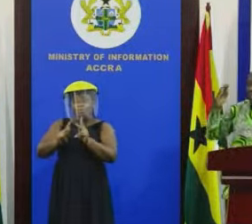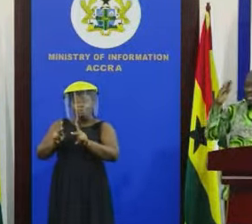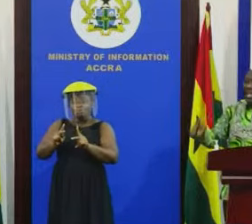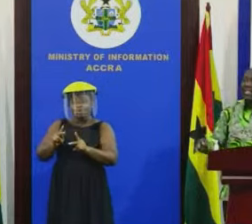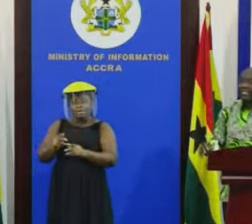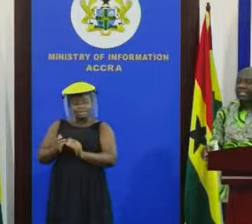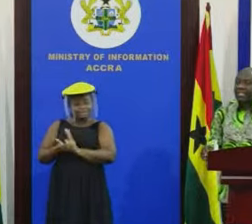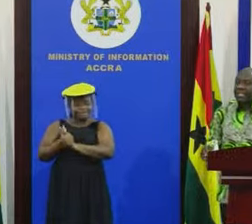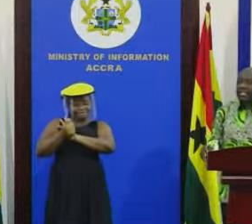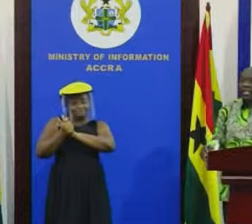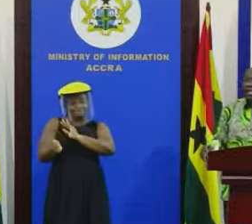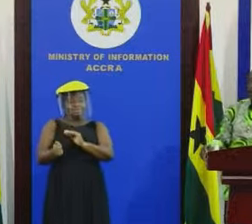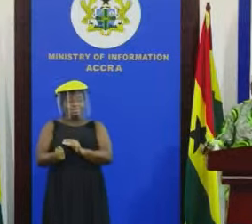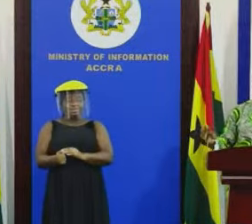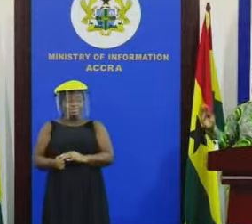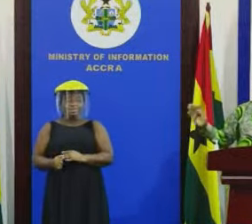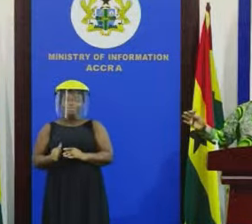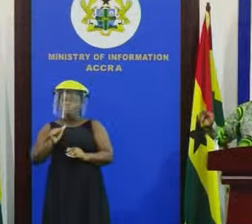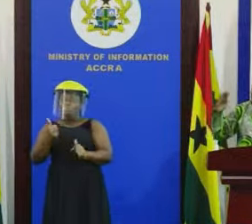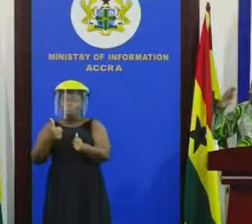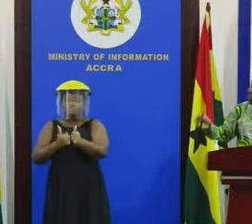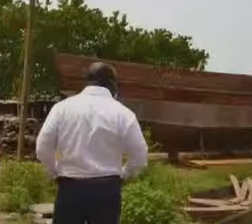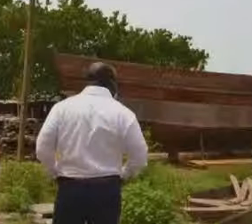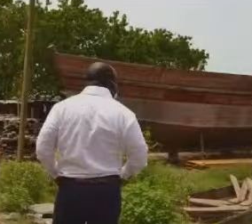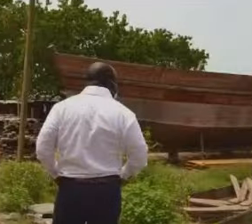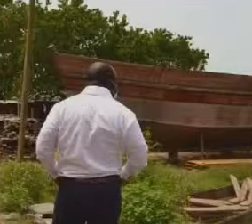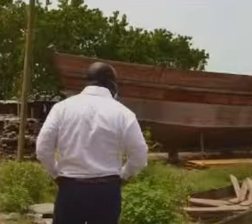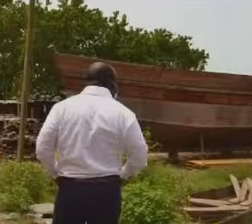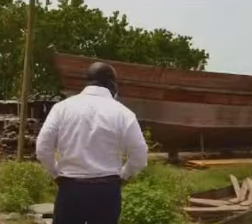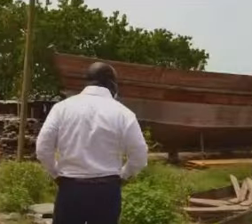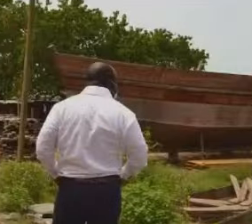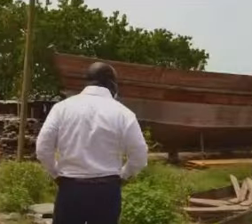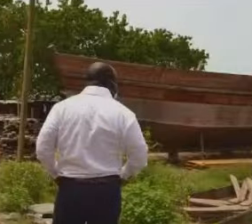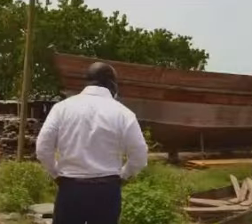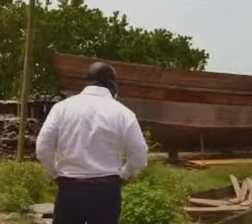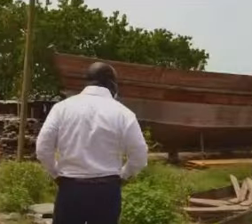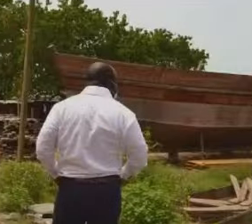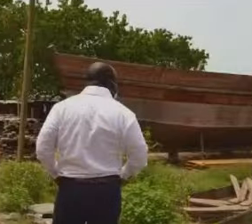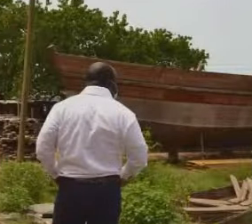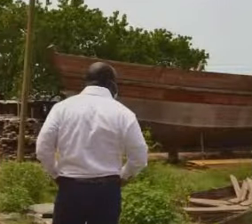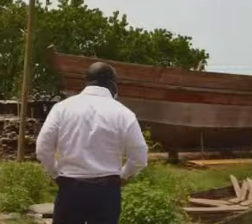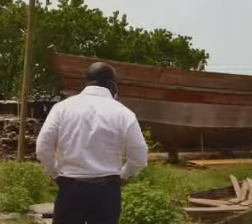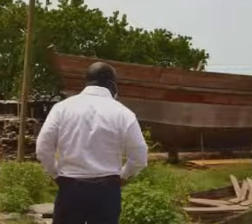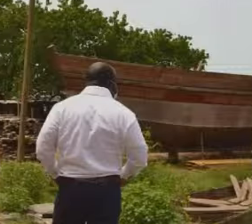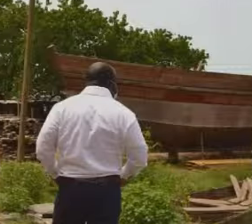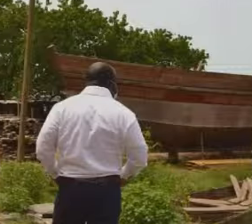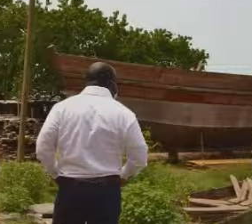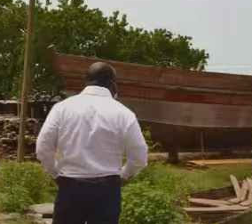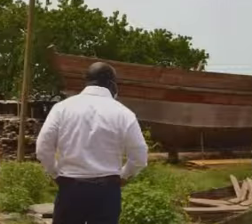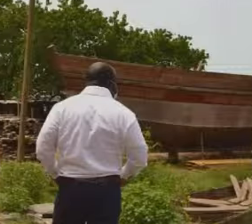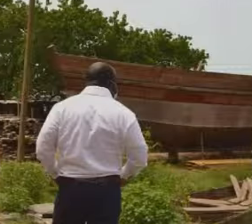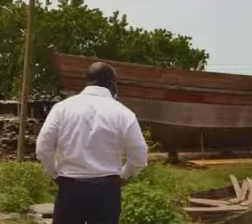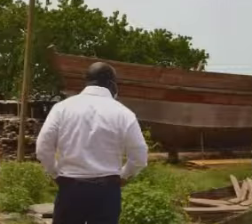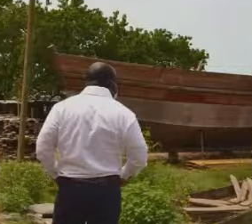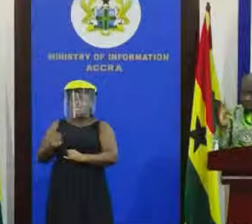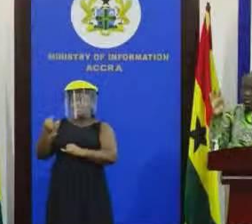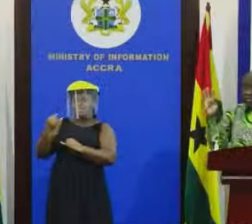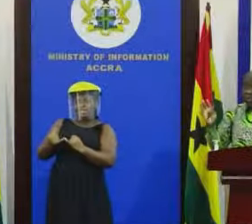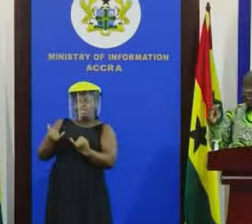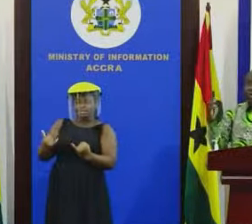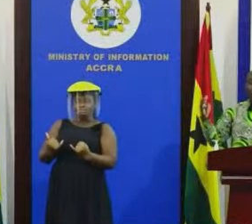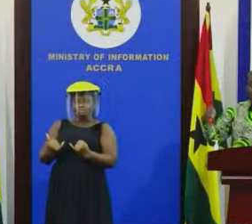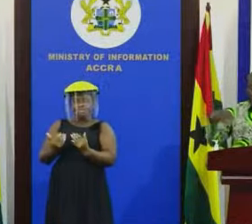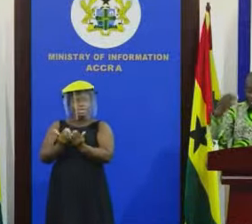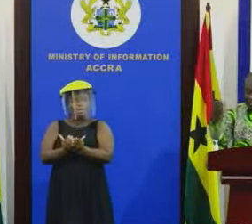craft of illegality. And they are looking for the legal power to destroy that one. There's a final question from home base, surveillance. So